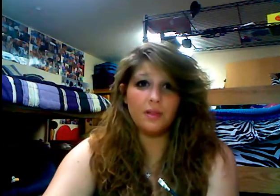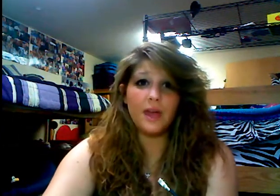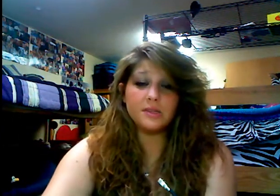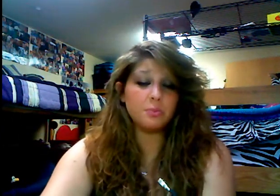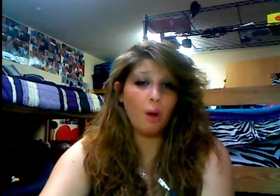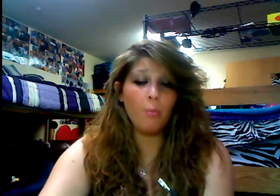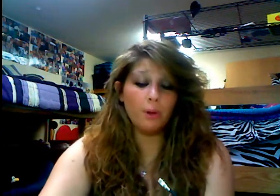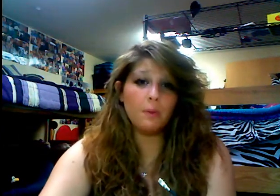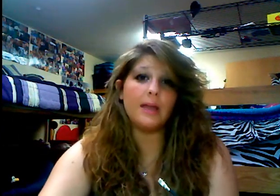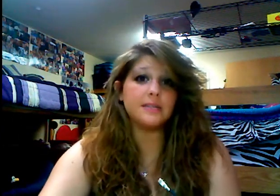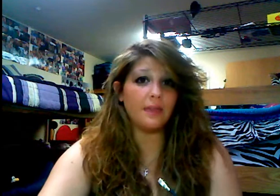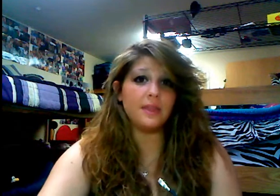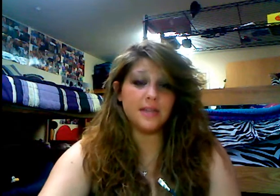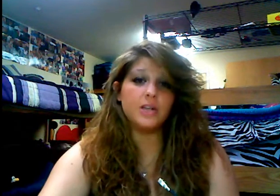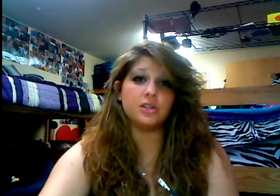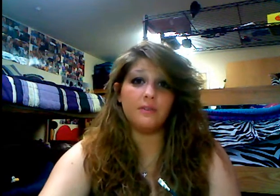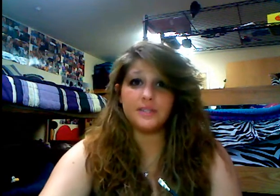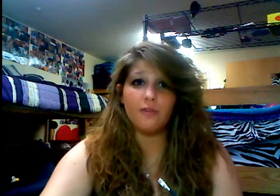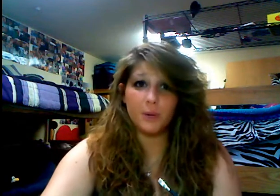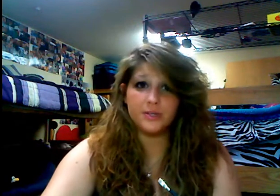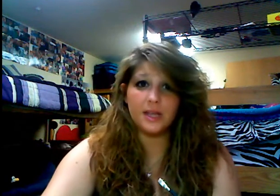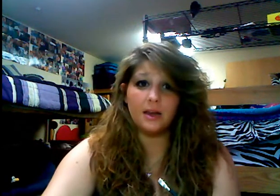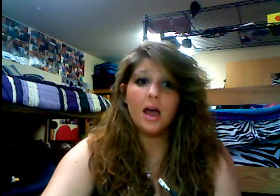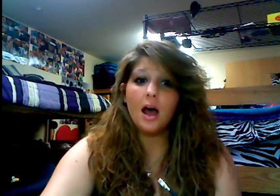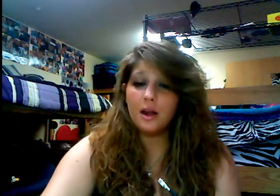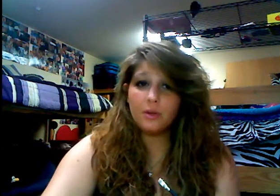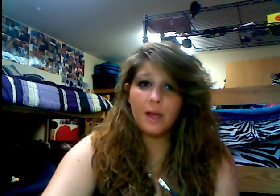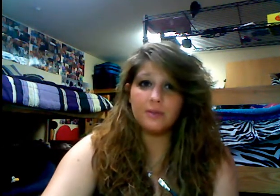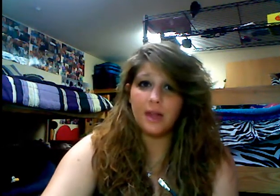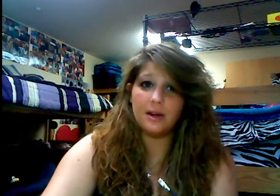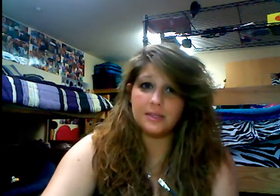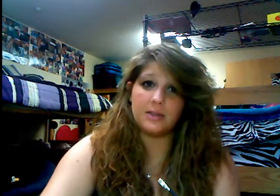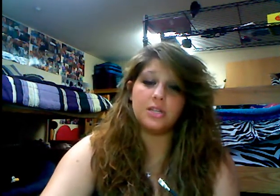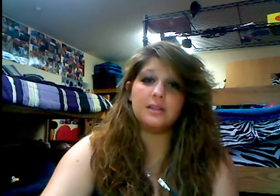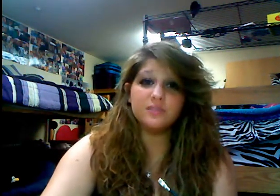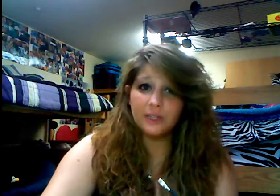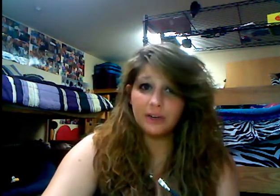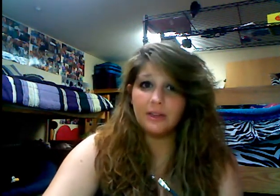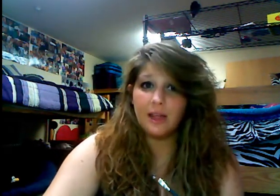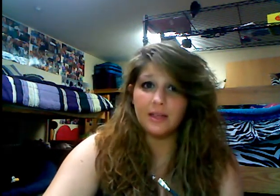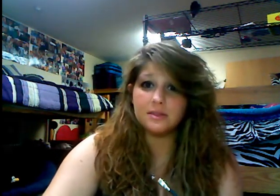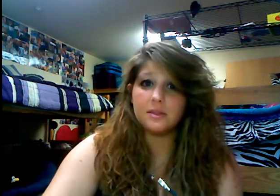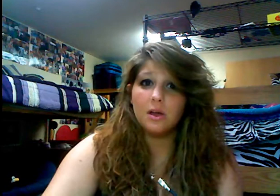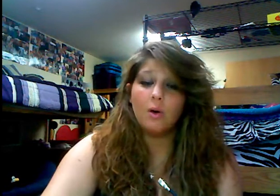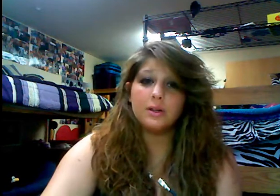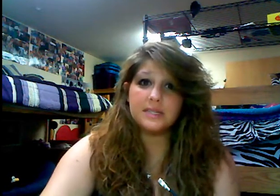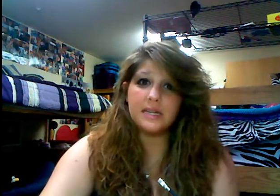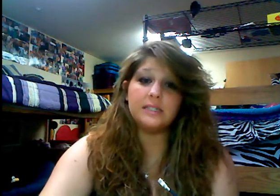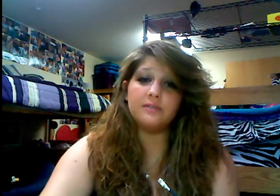shoulder. That is an appropriate way to get the attention of a deaf person. Another way of getting attention is flickering lights or standing in